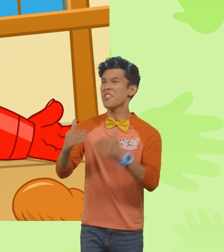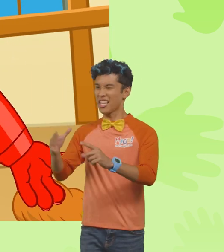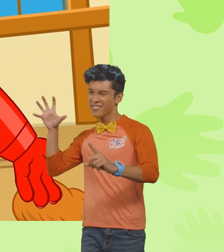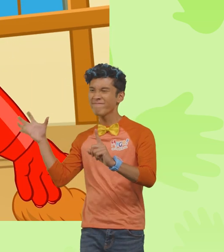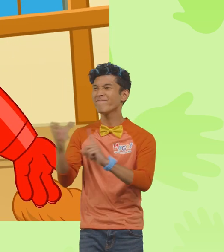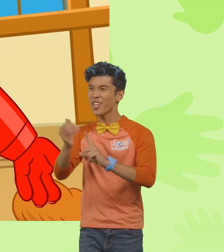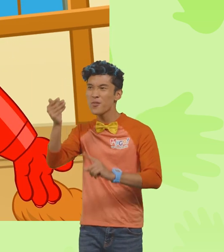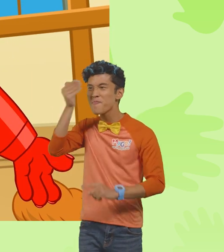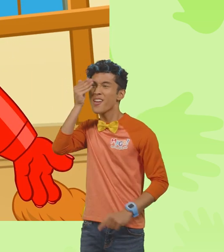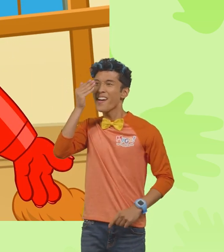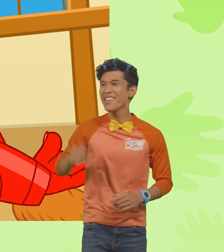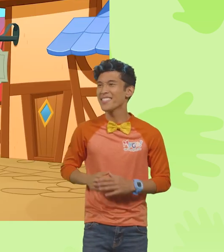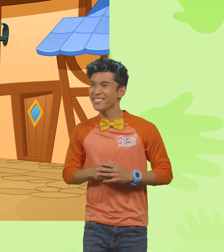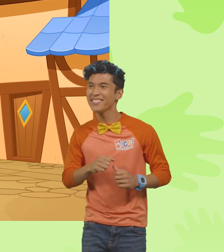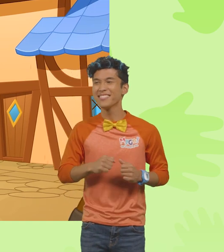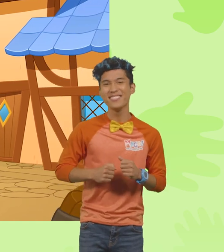the pirate, Morphle.